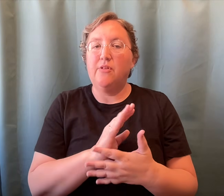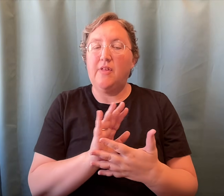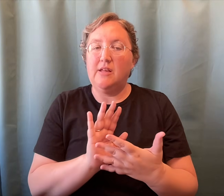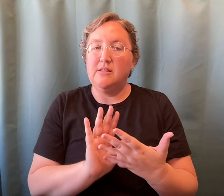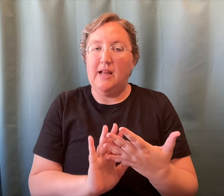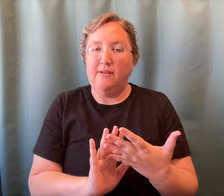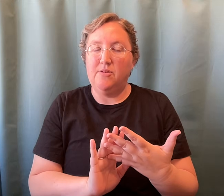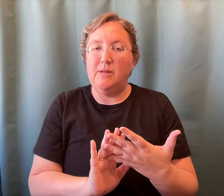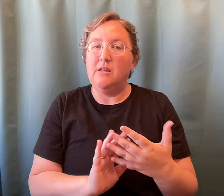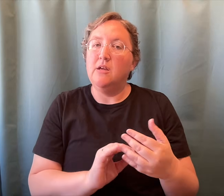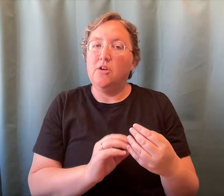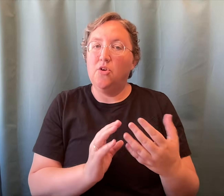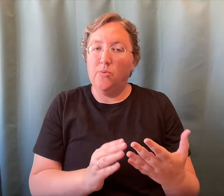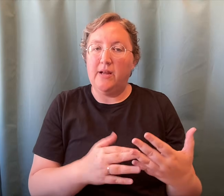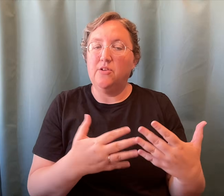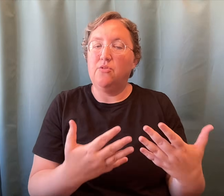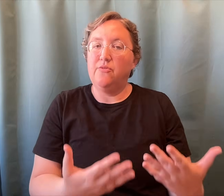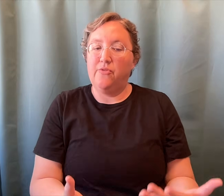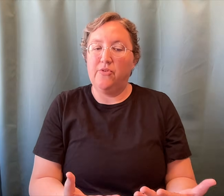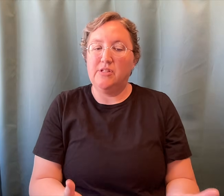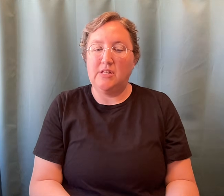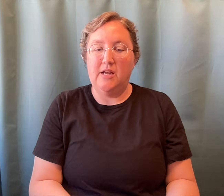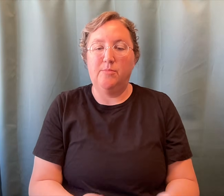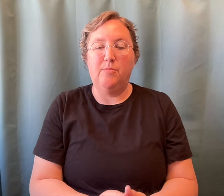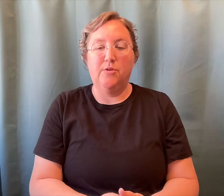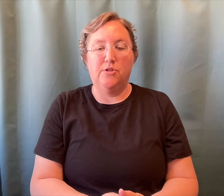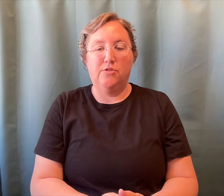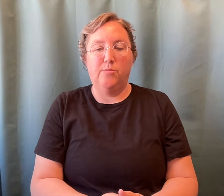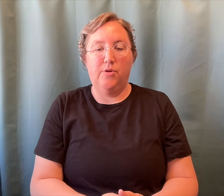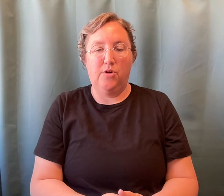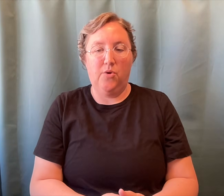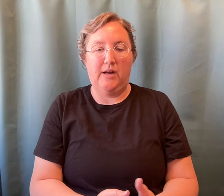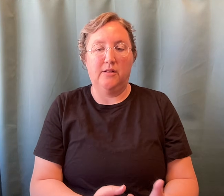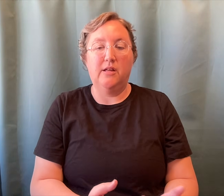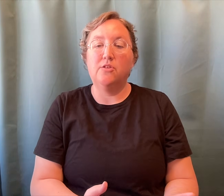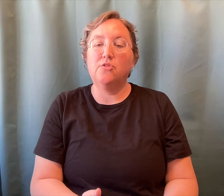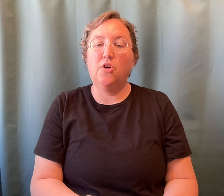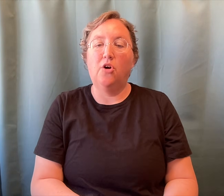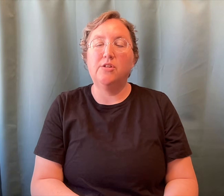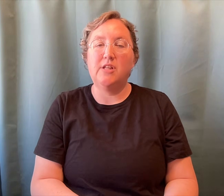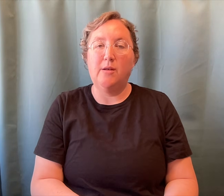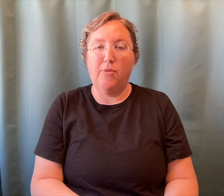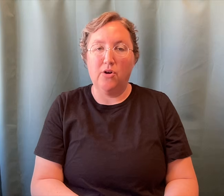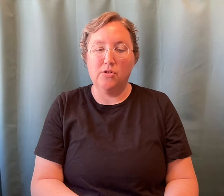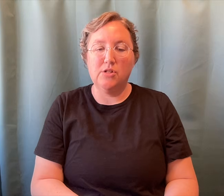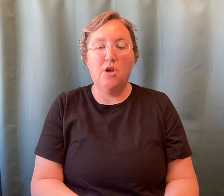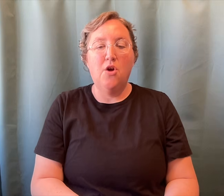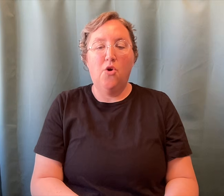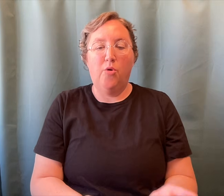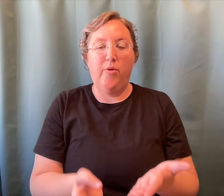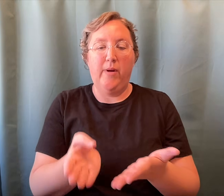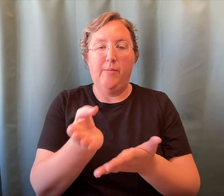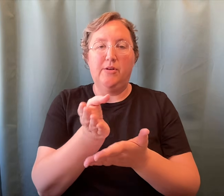things that have to be correct in order for the sign to be produced correctly, and those are called sign parts or